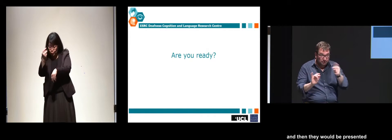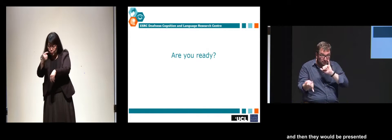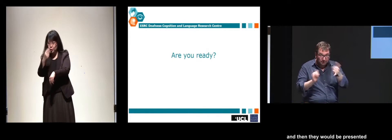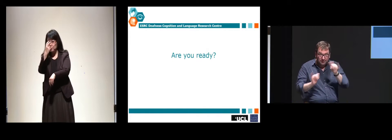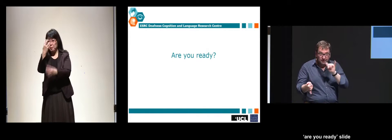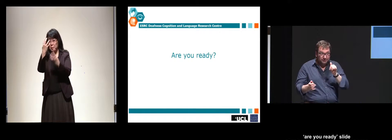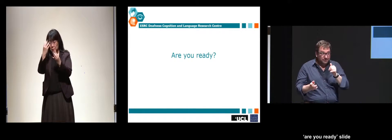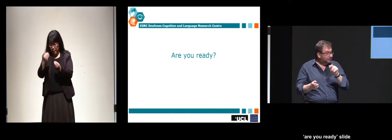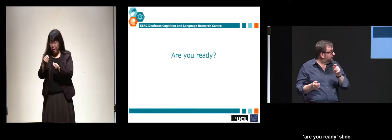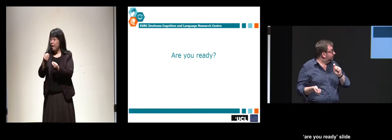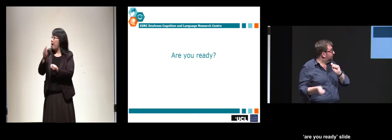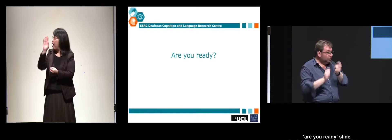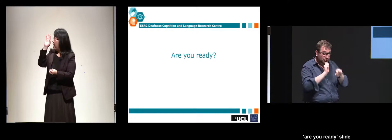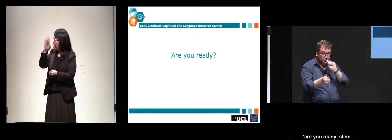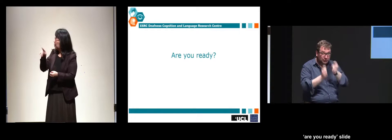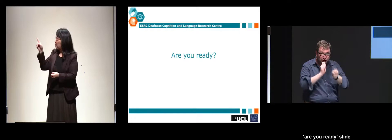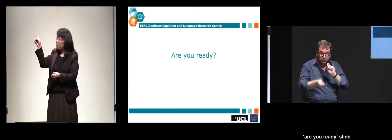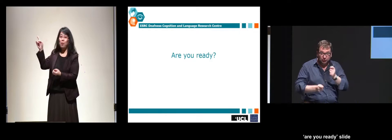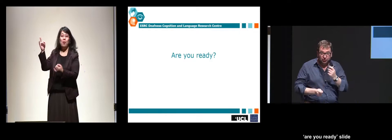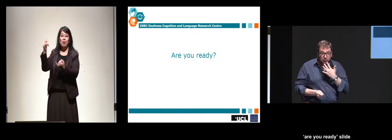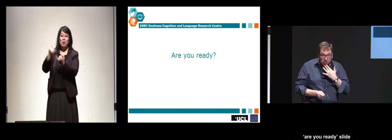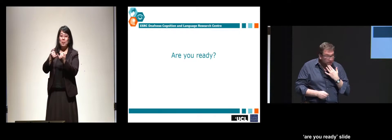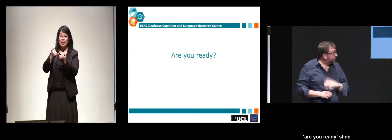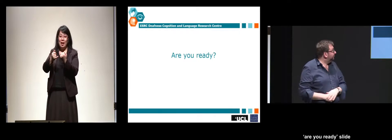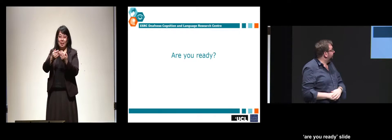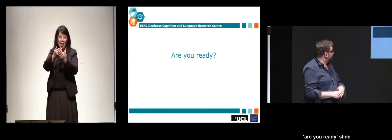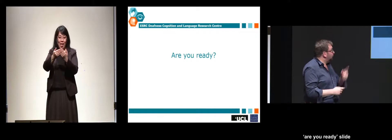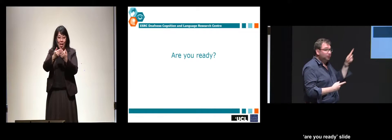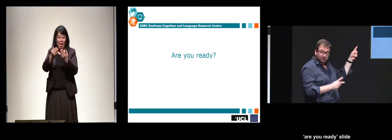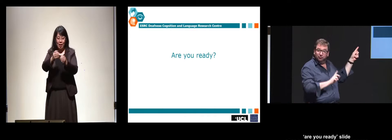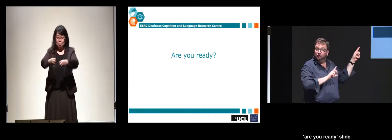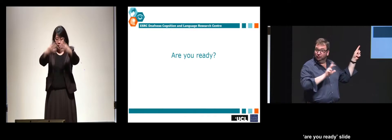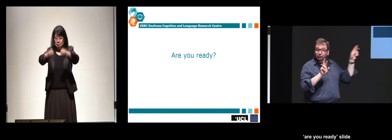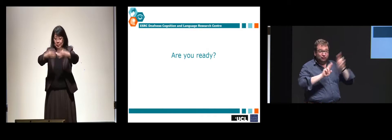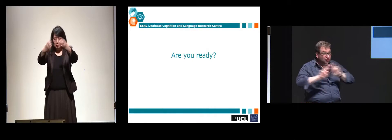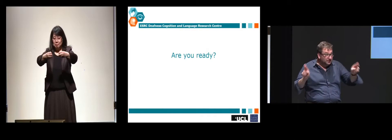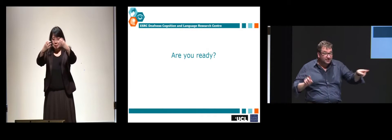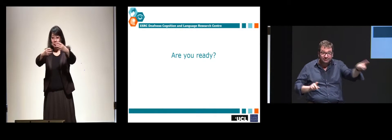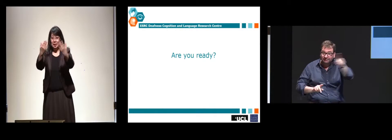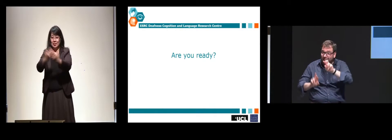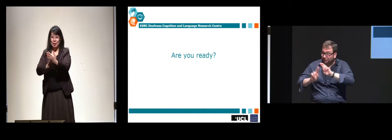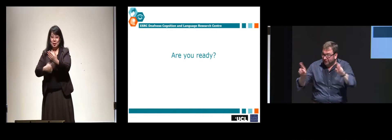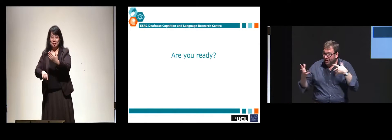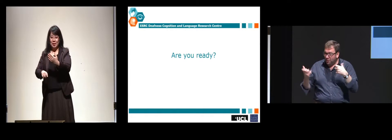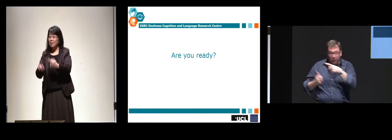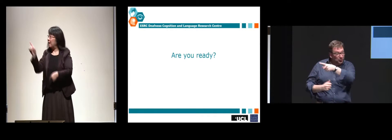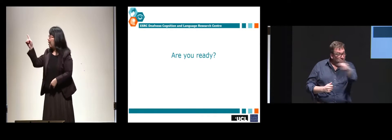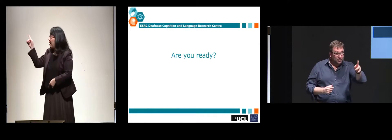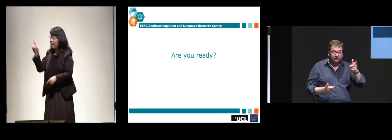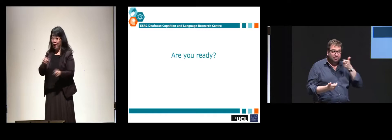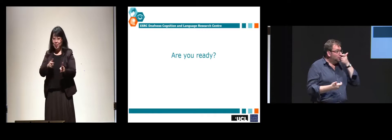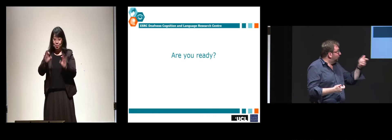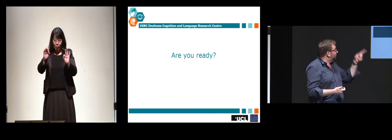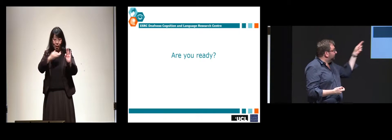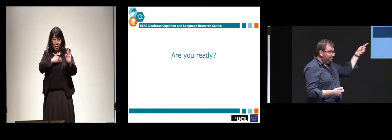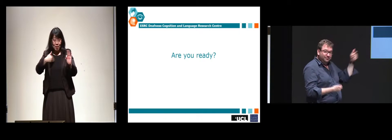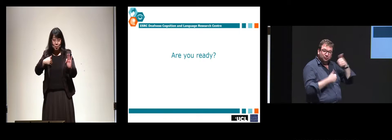be presented with this "Are you ready?" slide after having seen 18 of the pictures that had gone by previously.